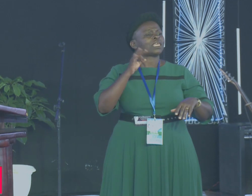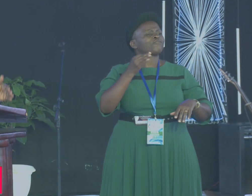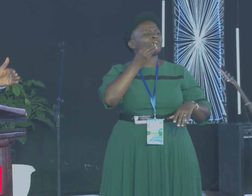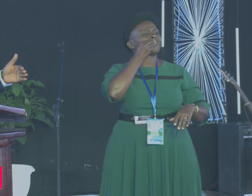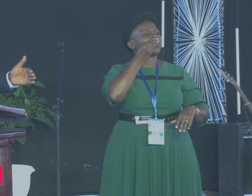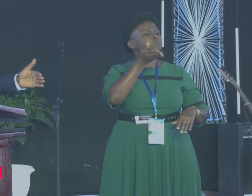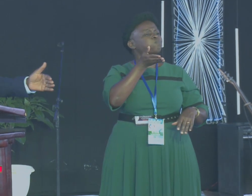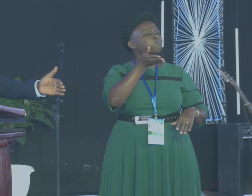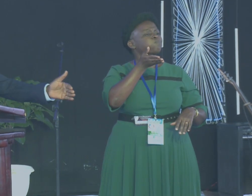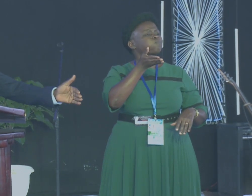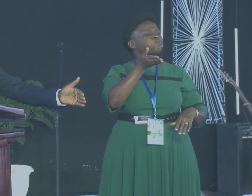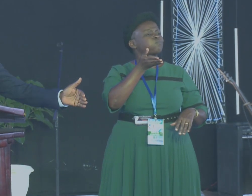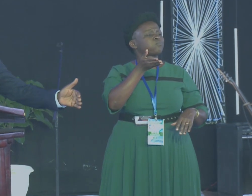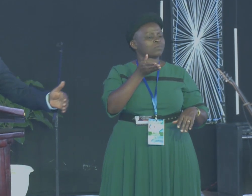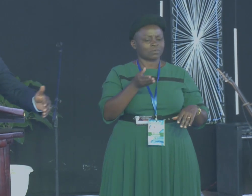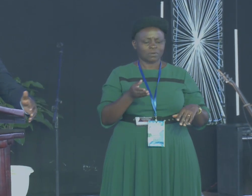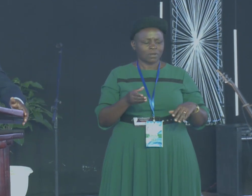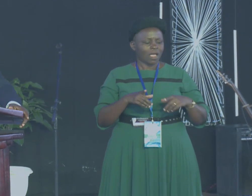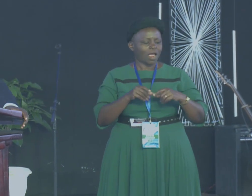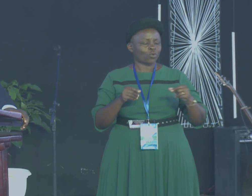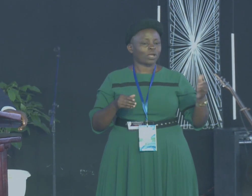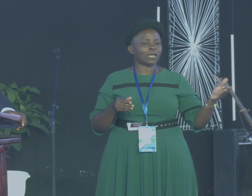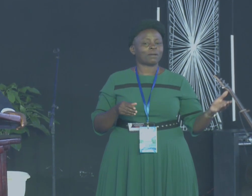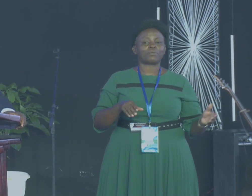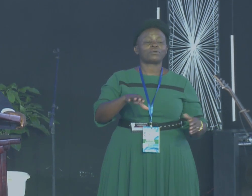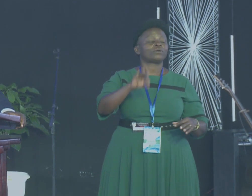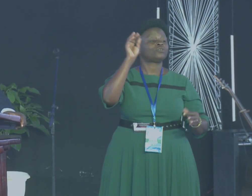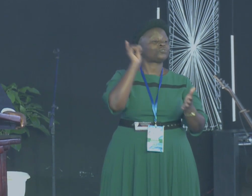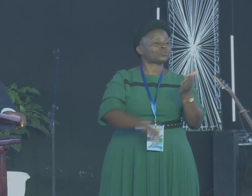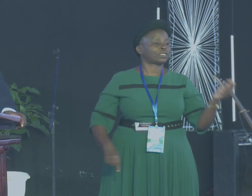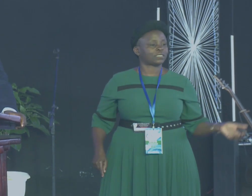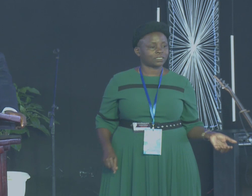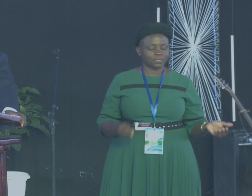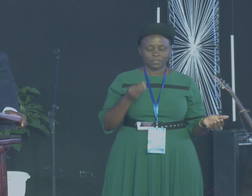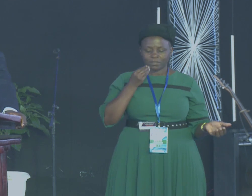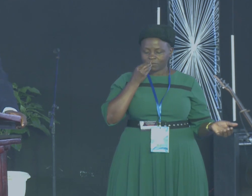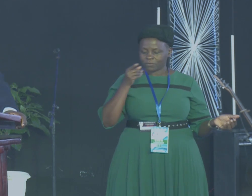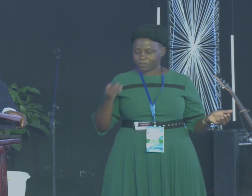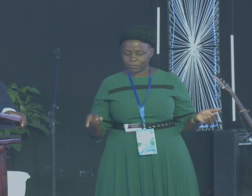When food is present and the word of God also, what do you